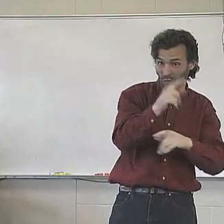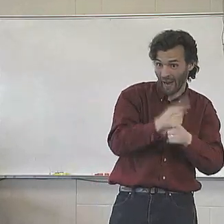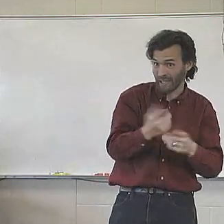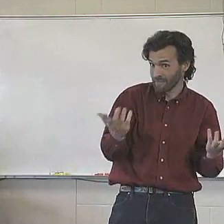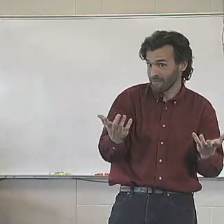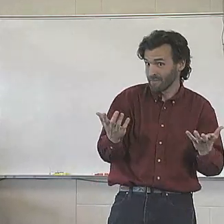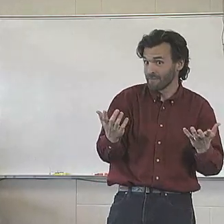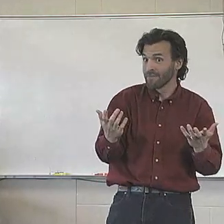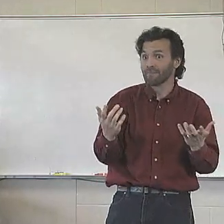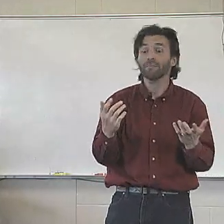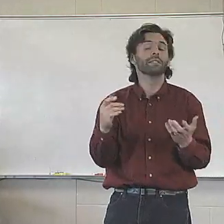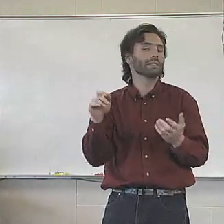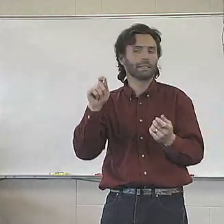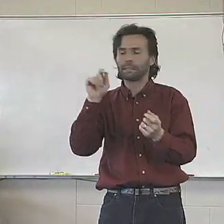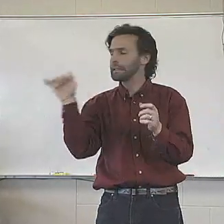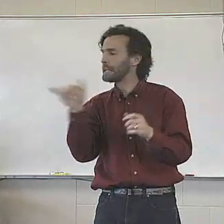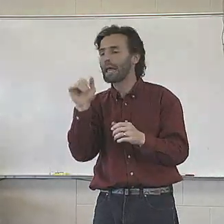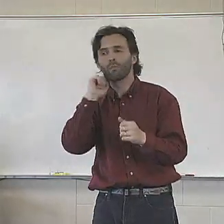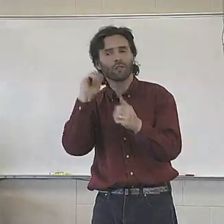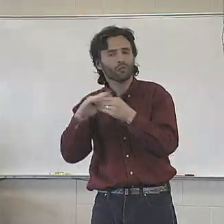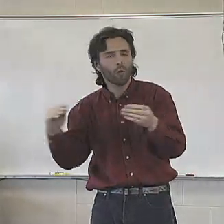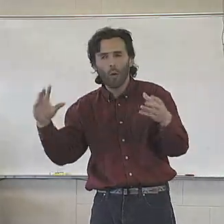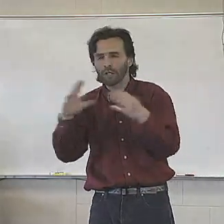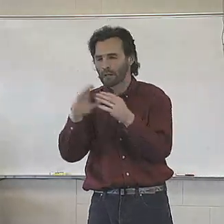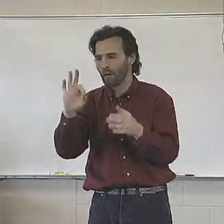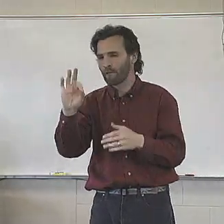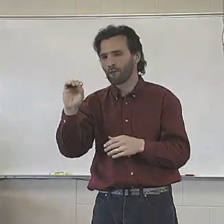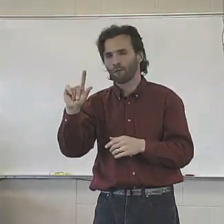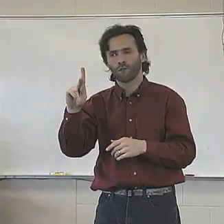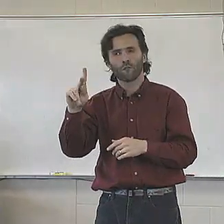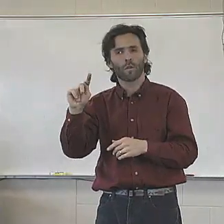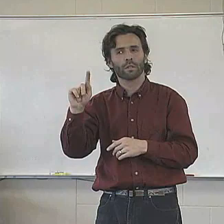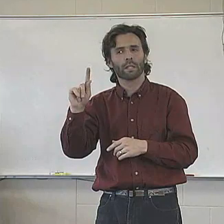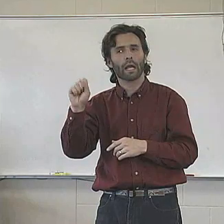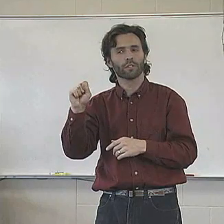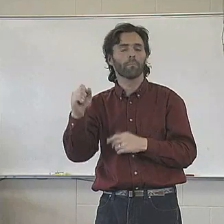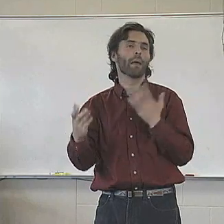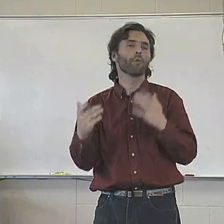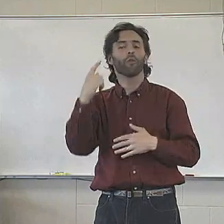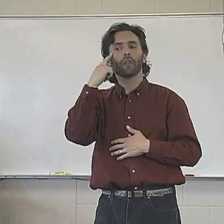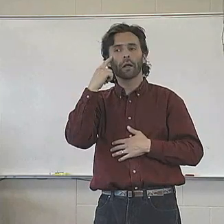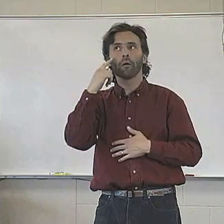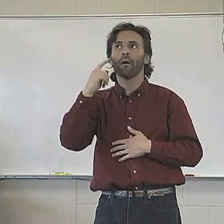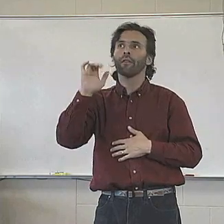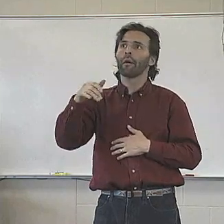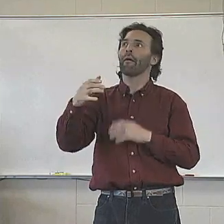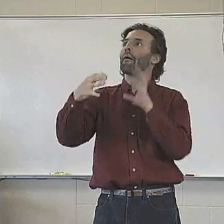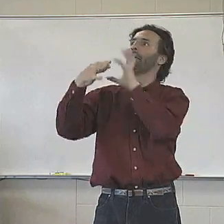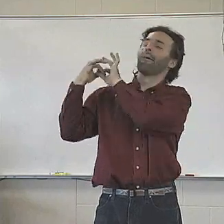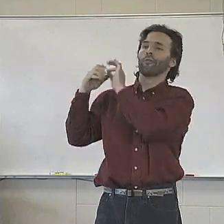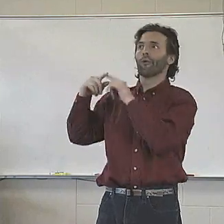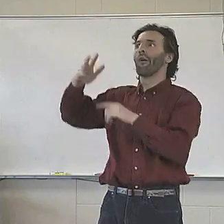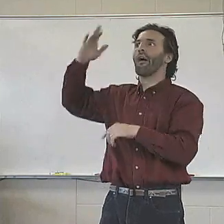same with folk tales. And so there's some, you may think that this belongs to the ancient world, but actually it's not that